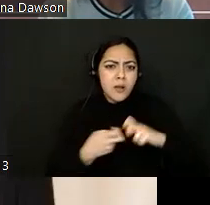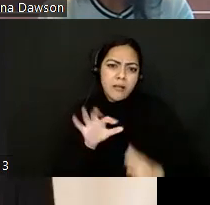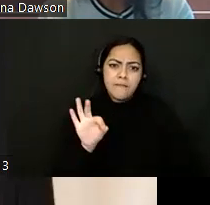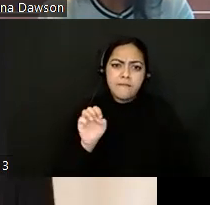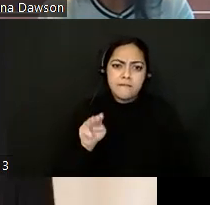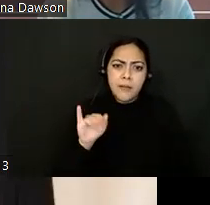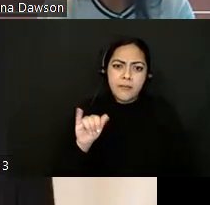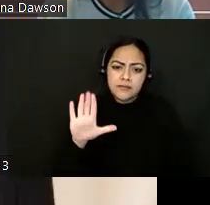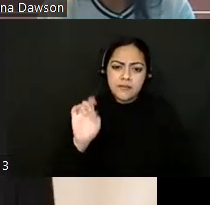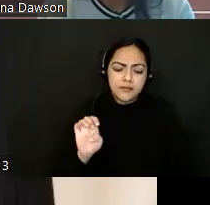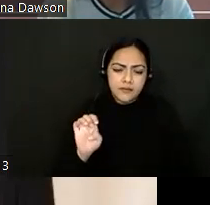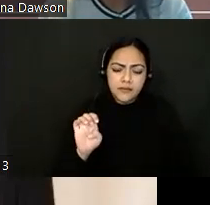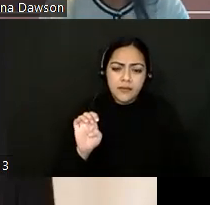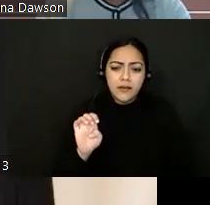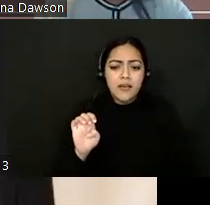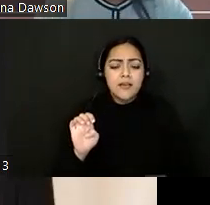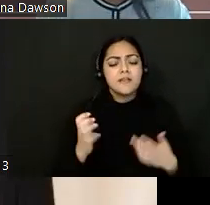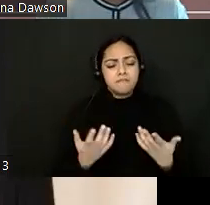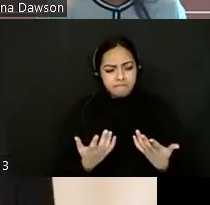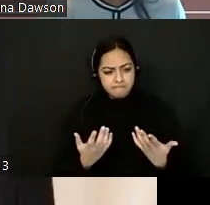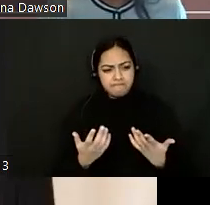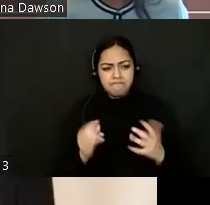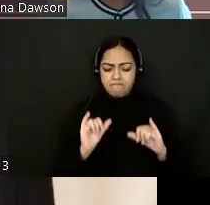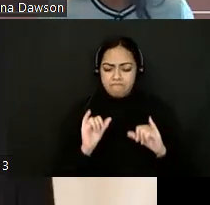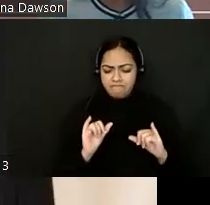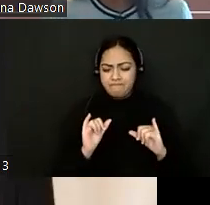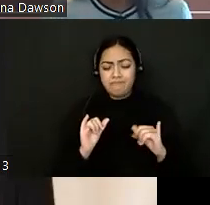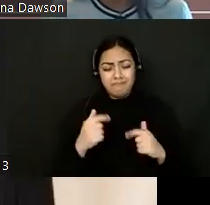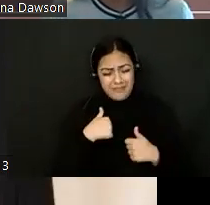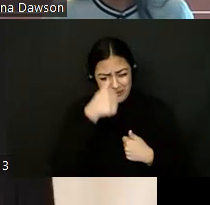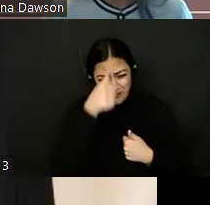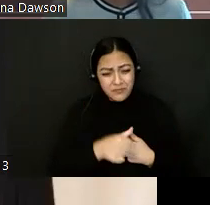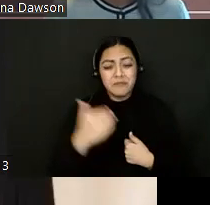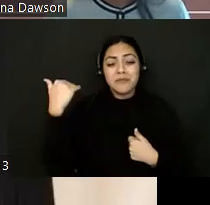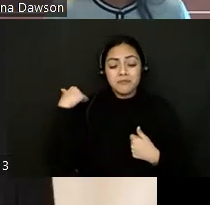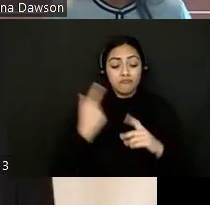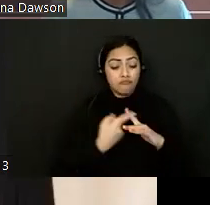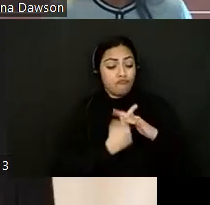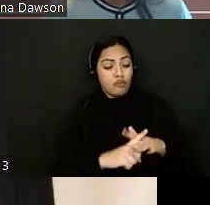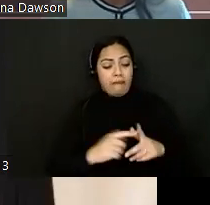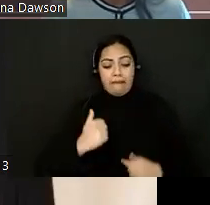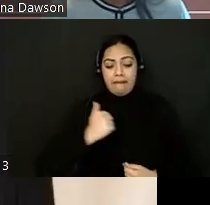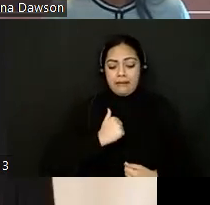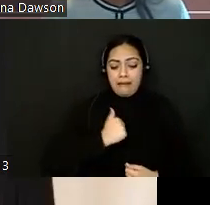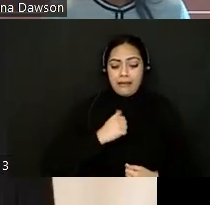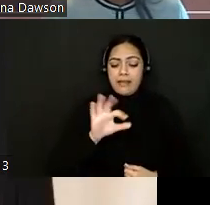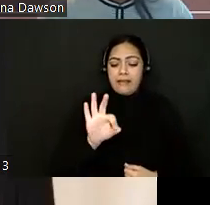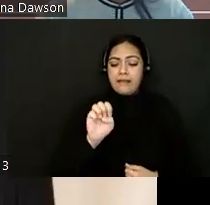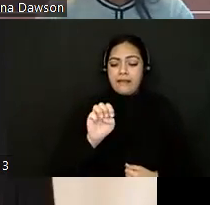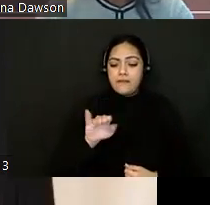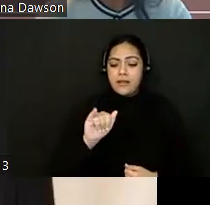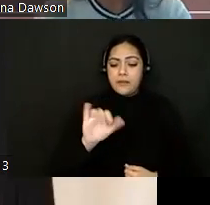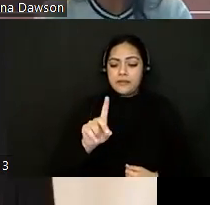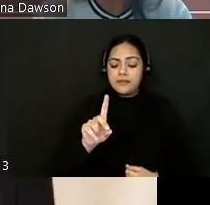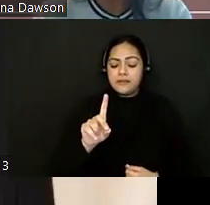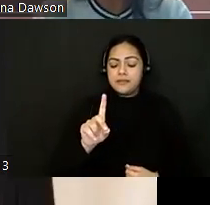Perhaps this is understandable. I remember when we first started the Canadian Femicide Observatory, our expert panel